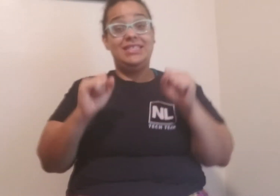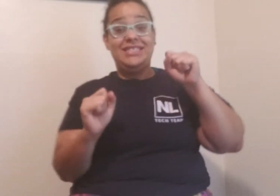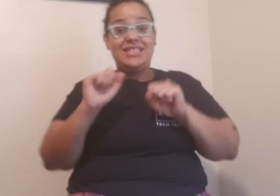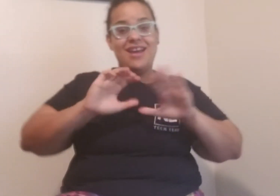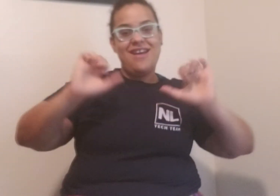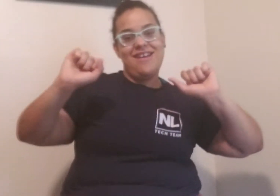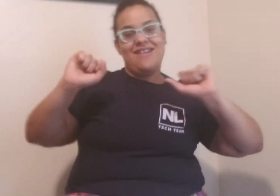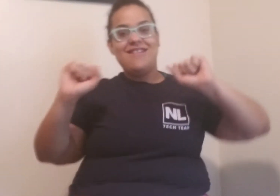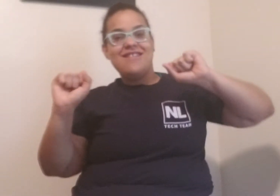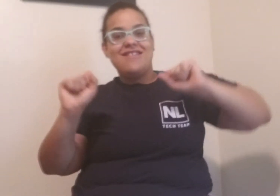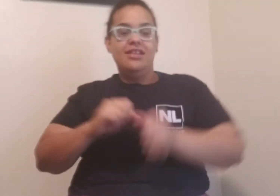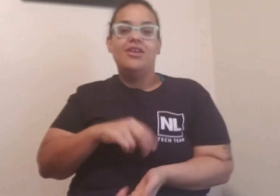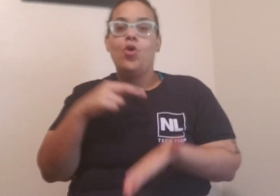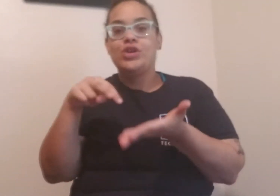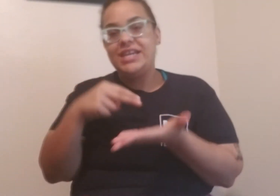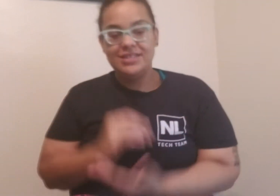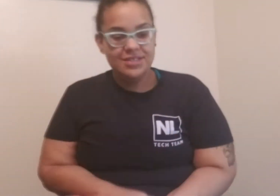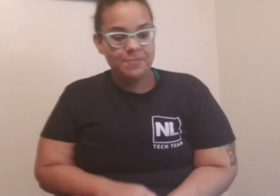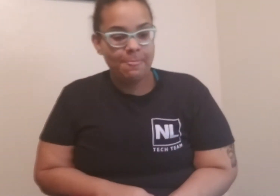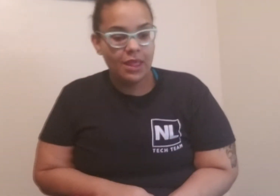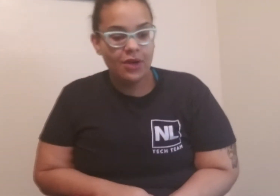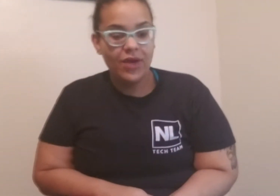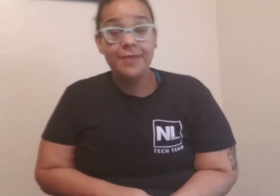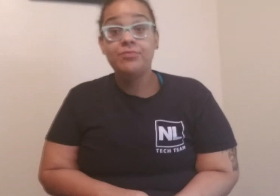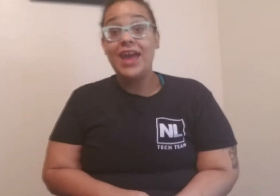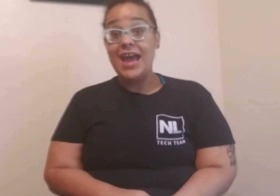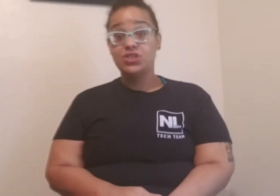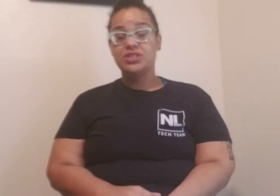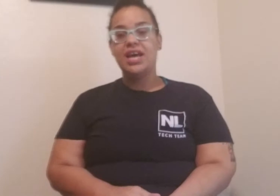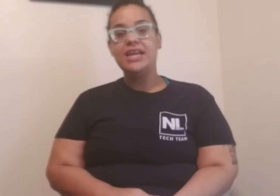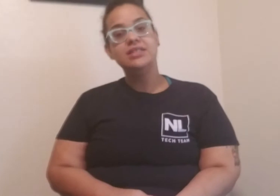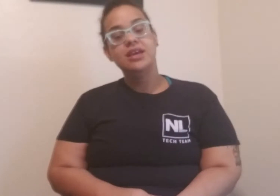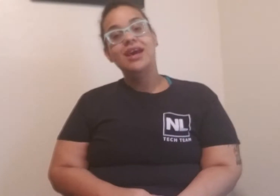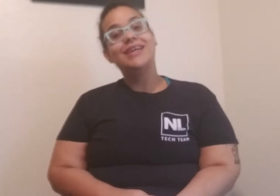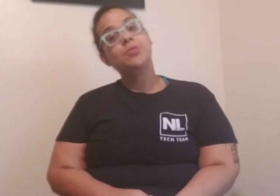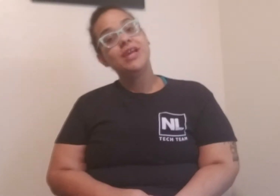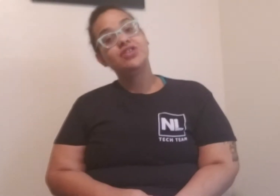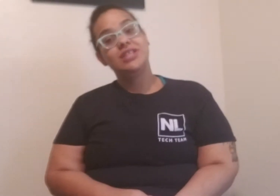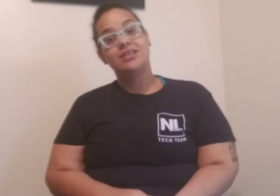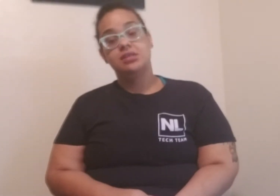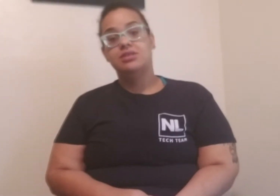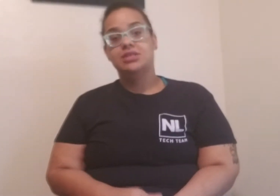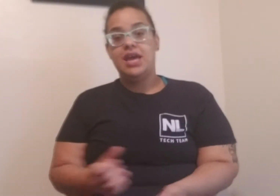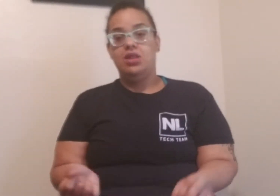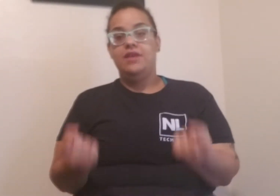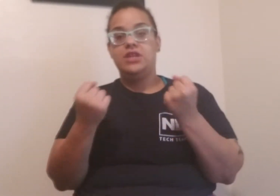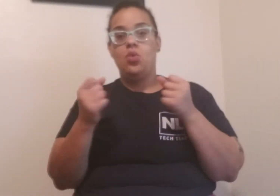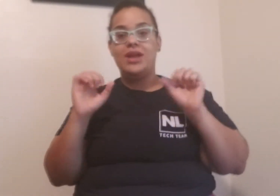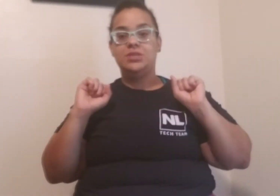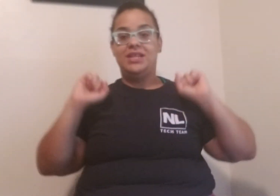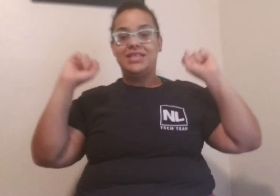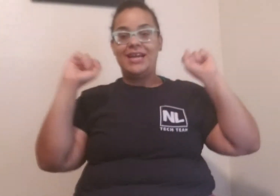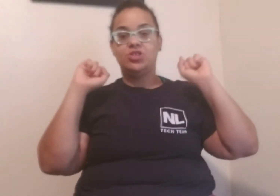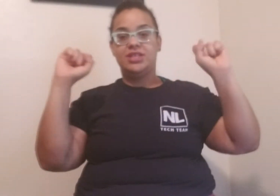dance or dance. Okay, exercise is pretty interesting because it looks like lifting weights, but it's